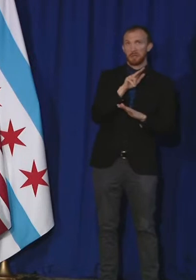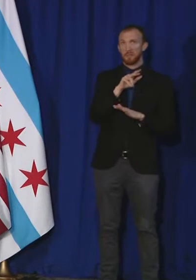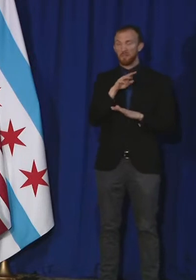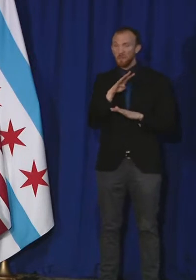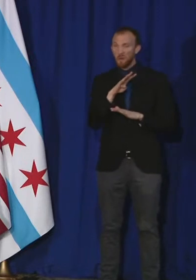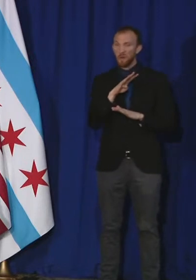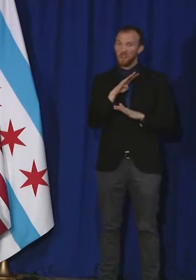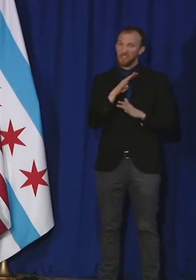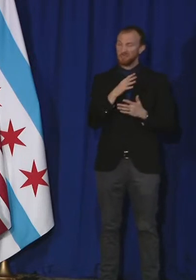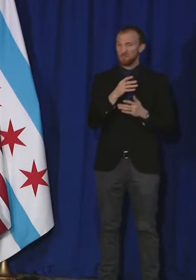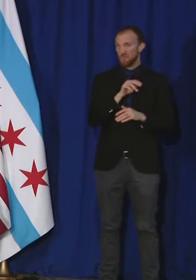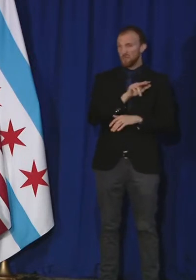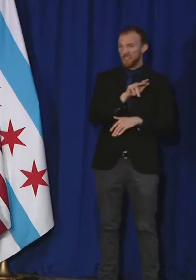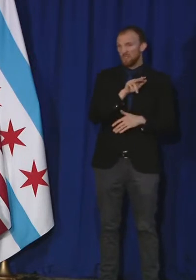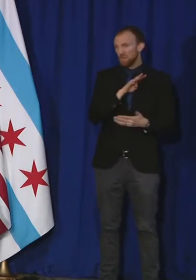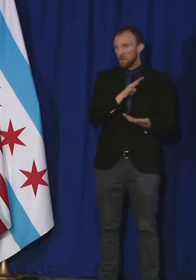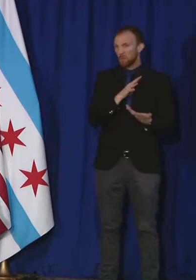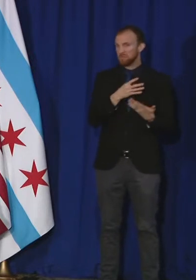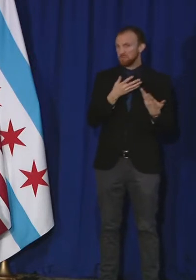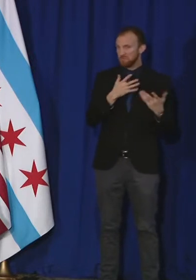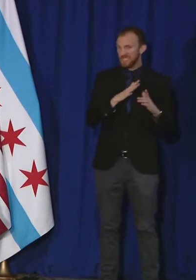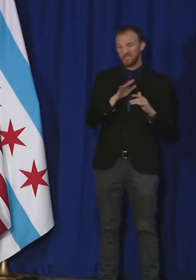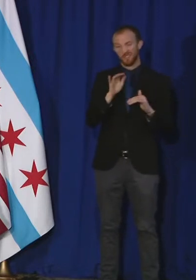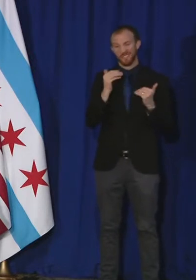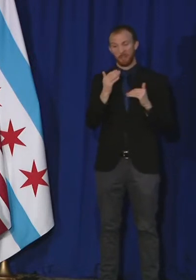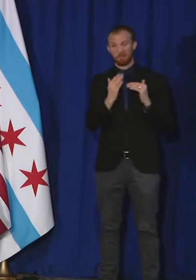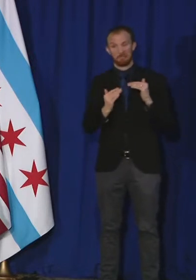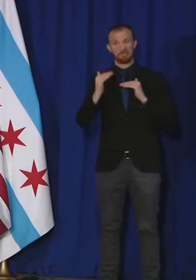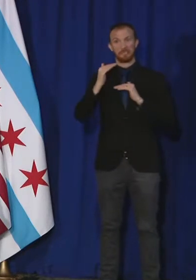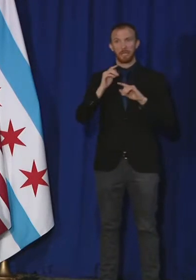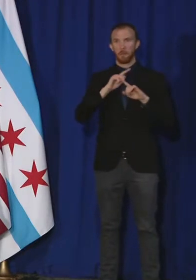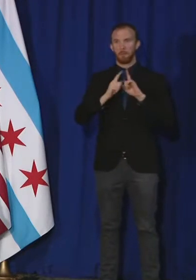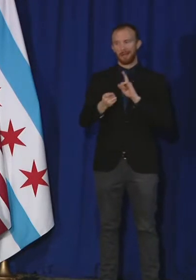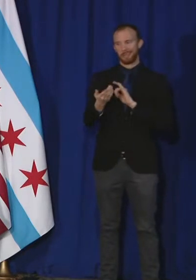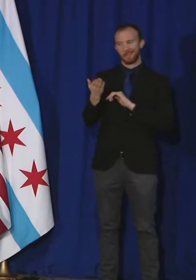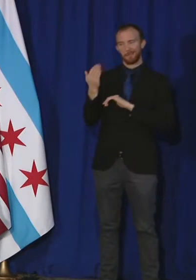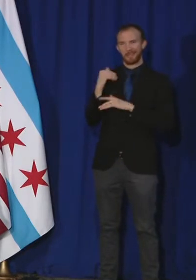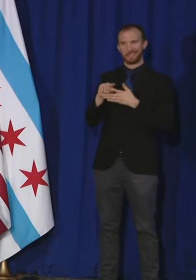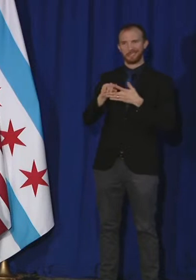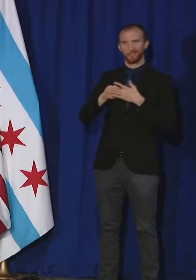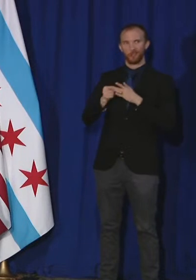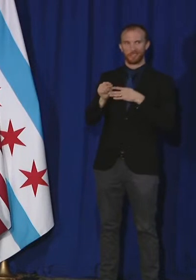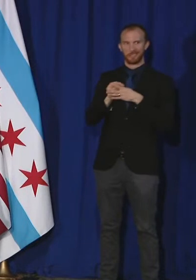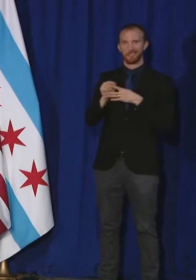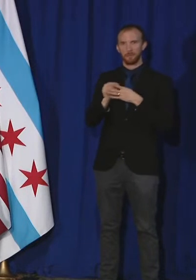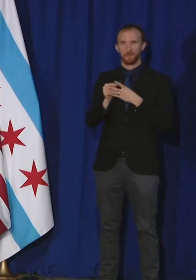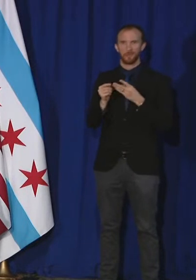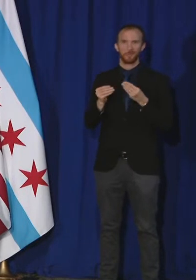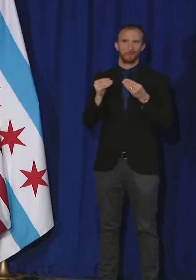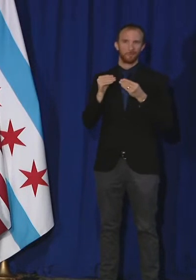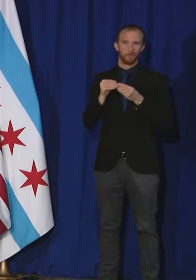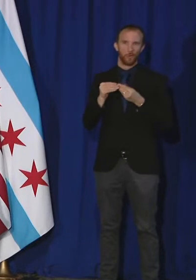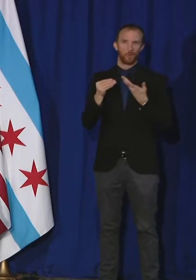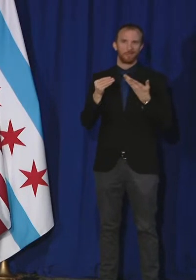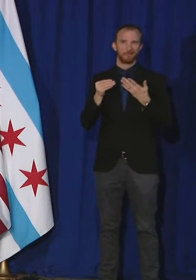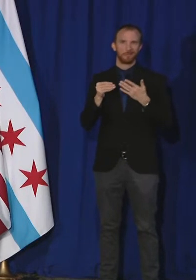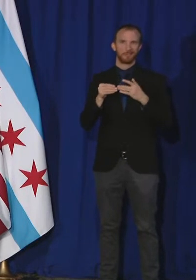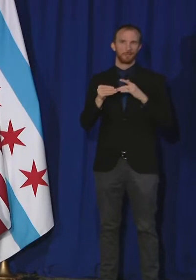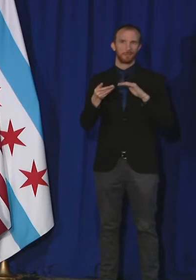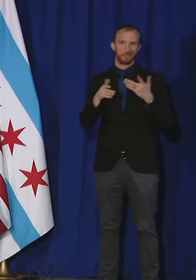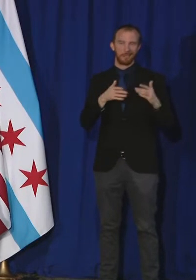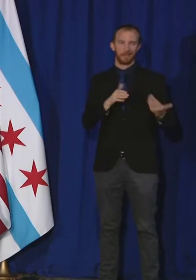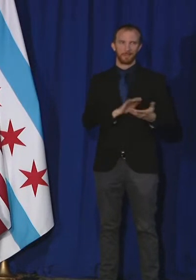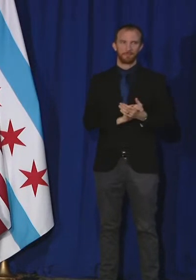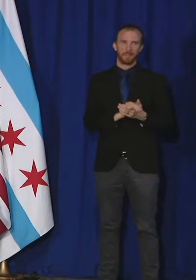much better than the 24 deaths per day that we saw at the peak in early December. This is not as high as